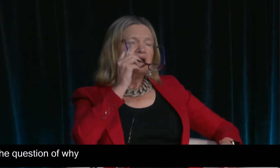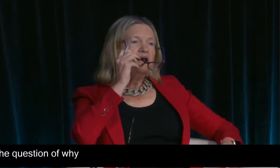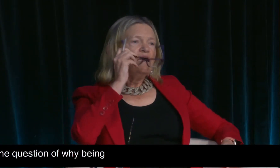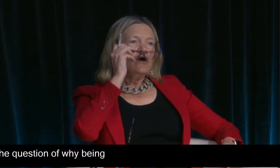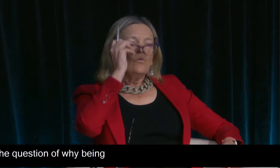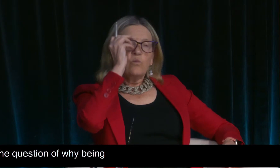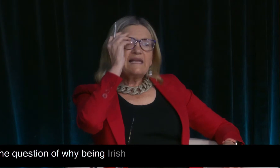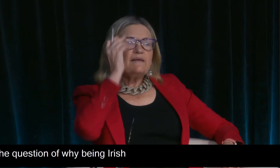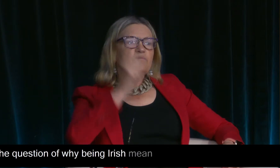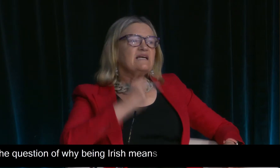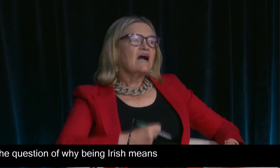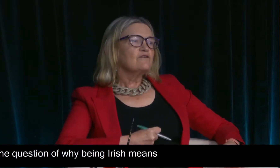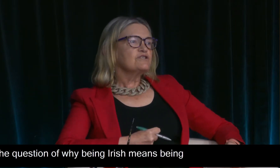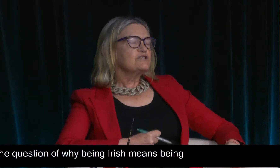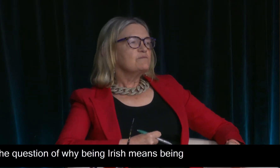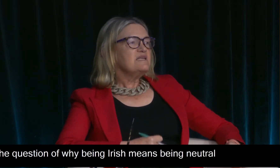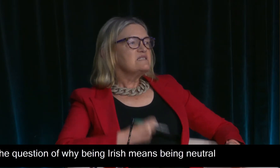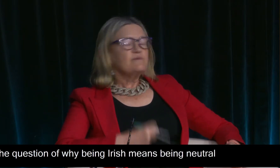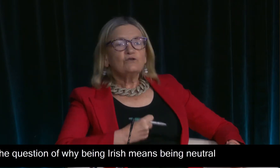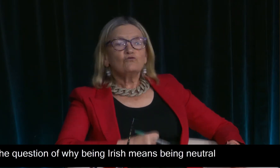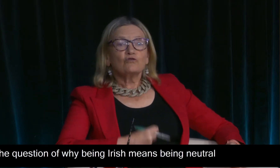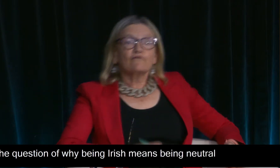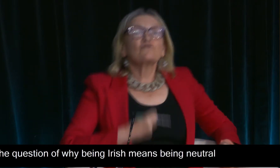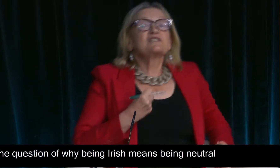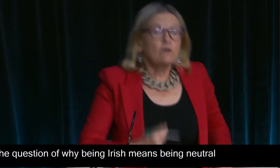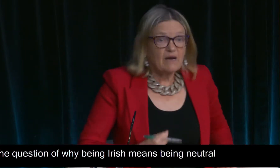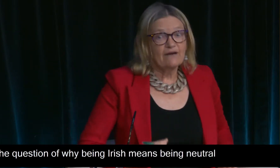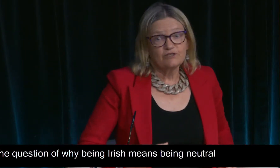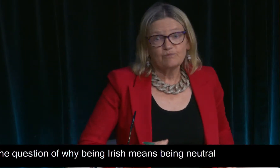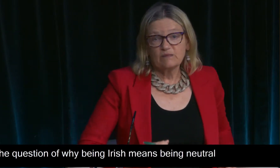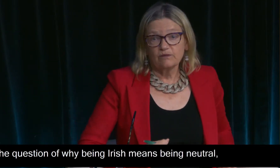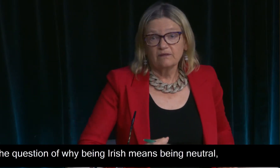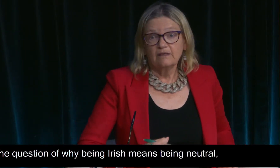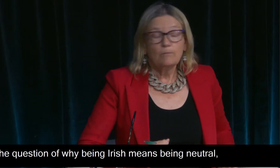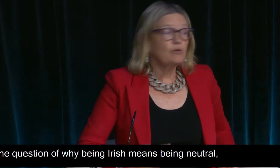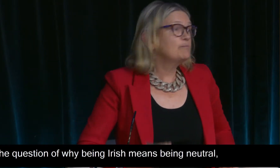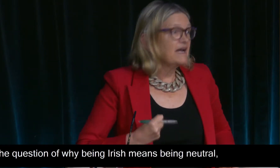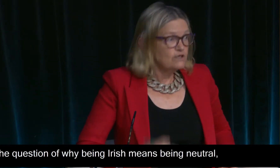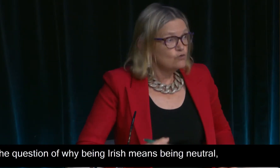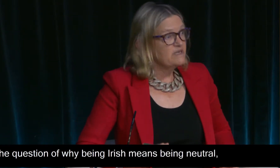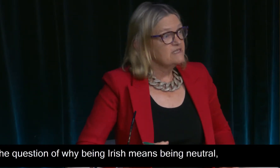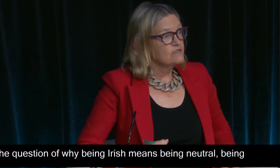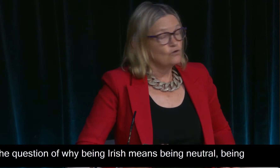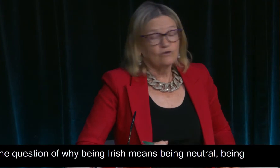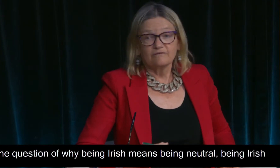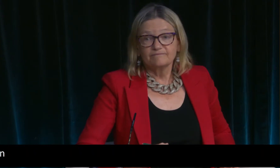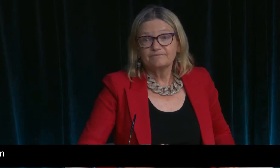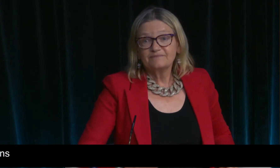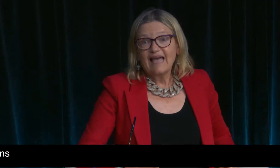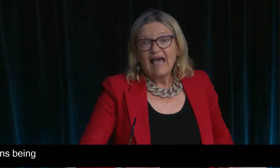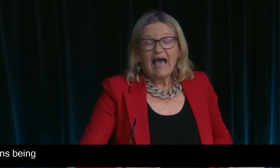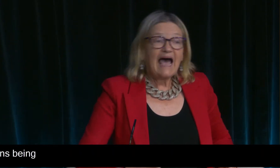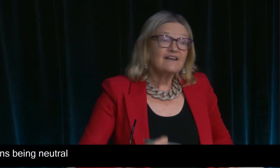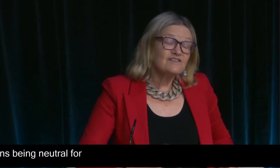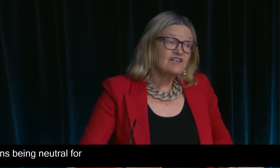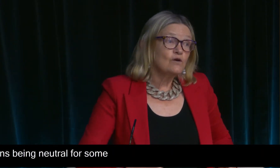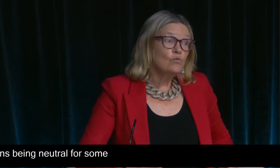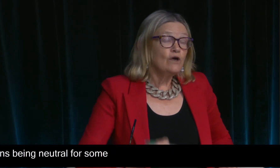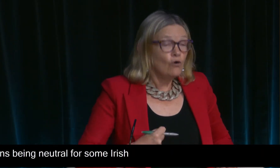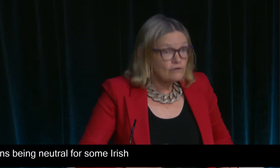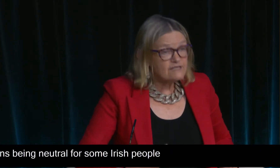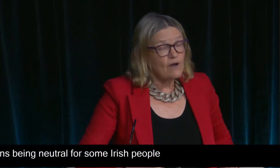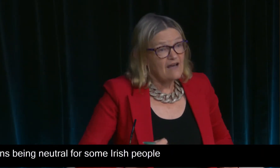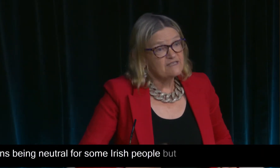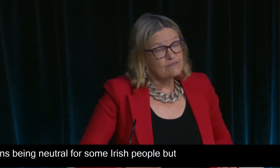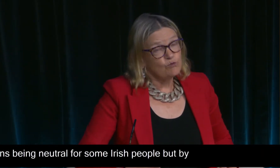neutral. Well, being Irish means being neutral for some Irish people, but by no means all. And